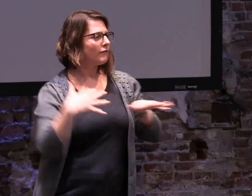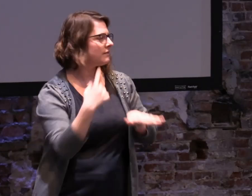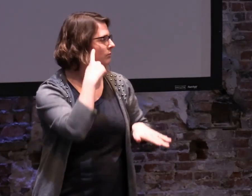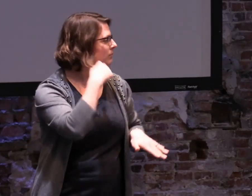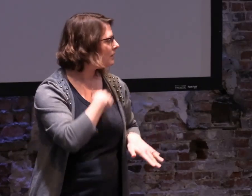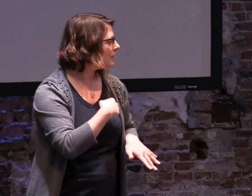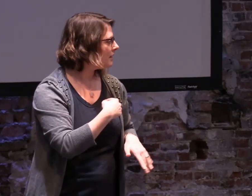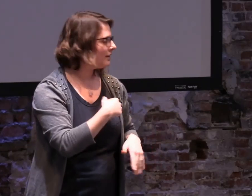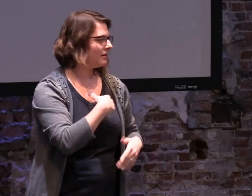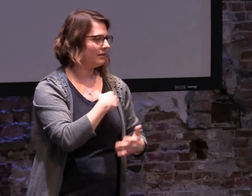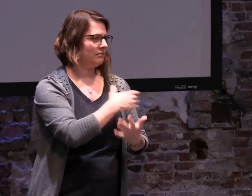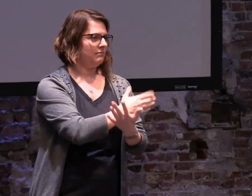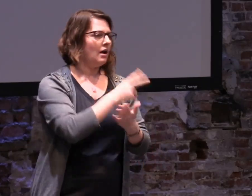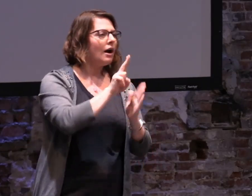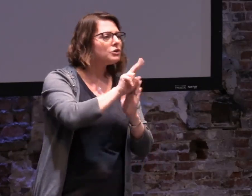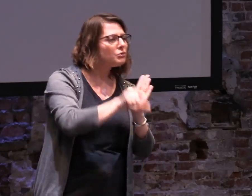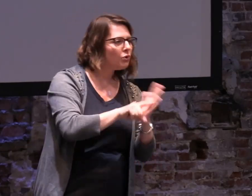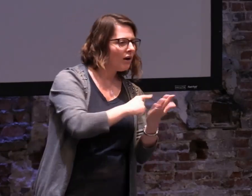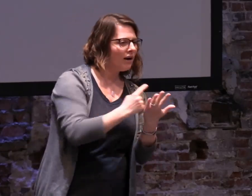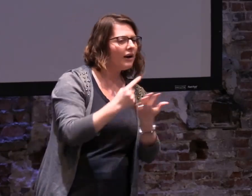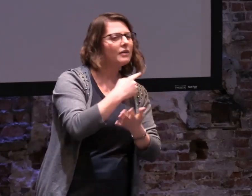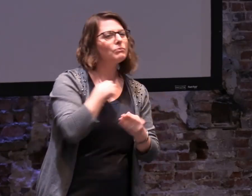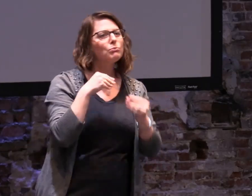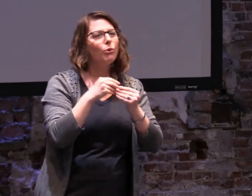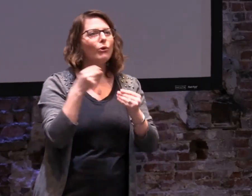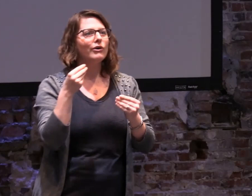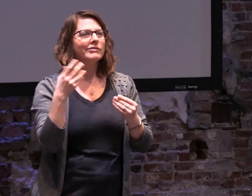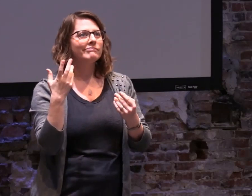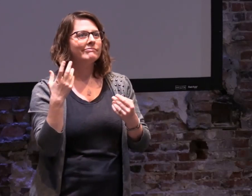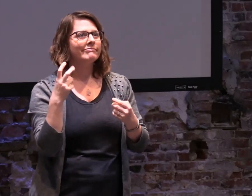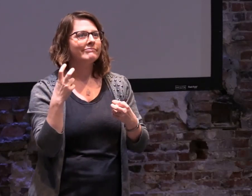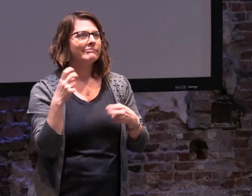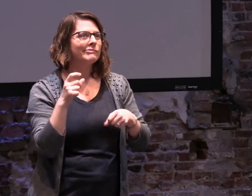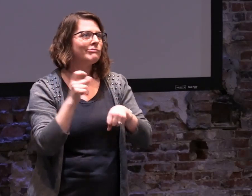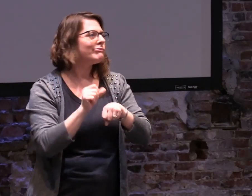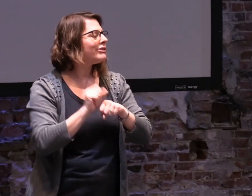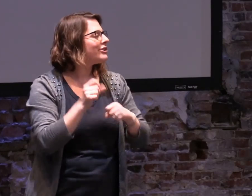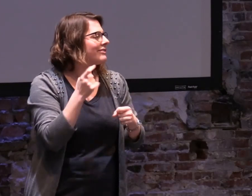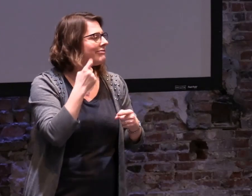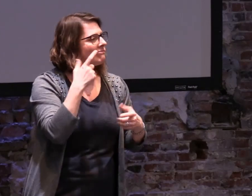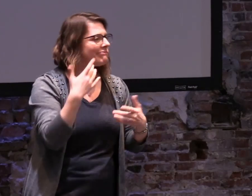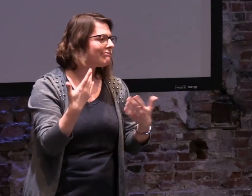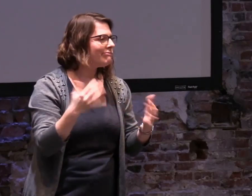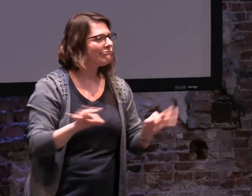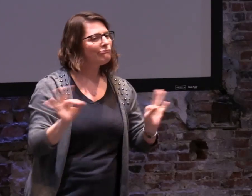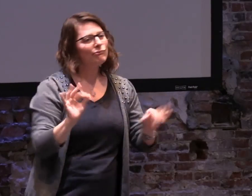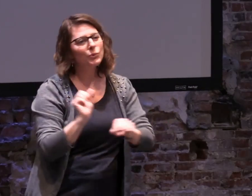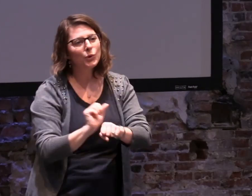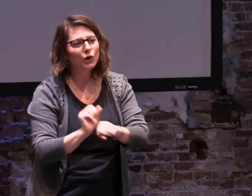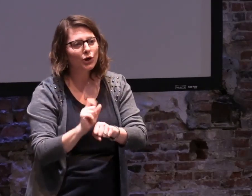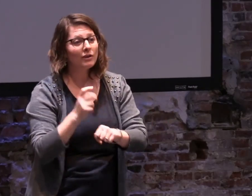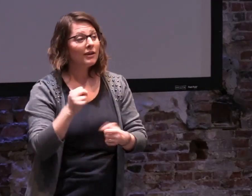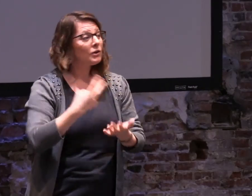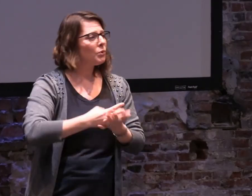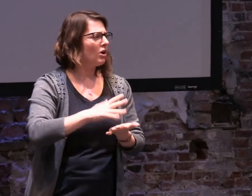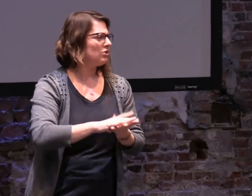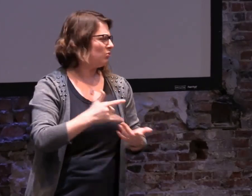here was a shift to me from undergrad to grad school. It was a time in which I was trying to explore what I